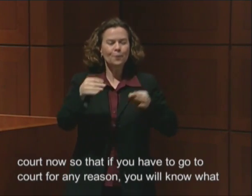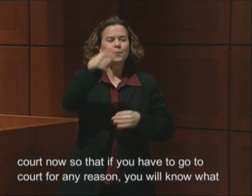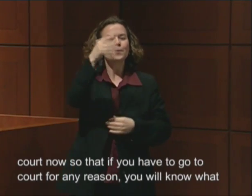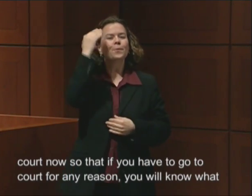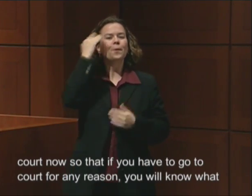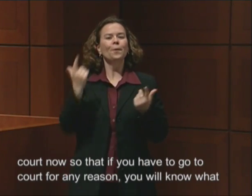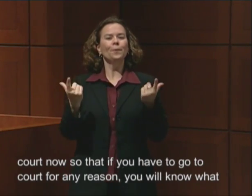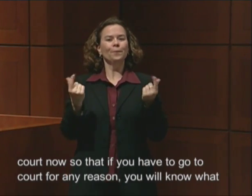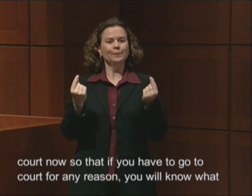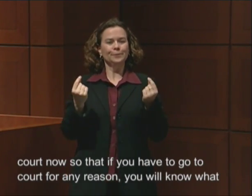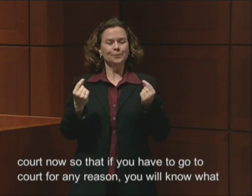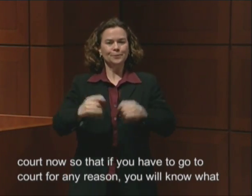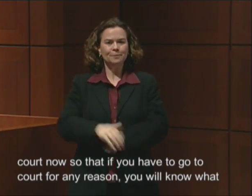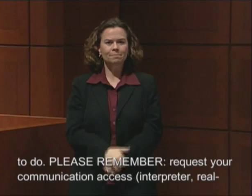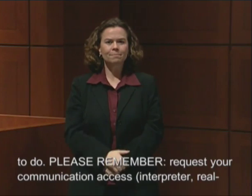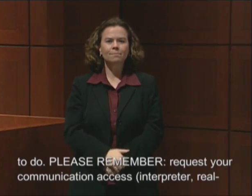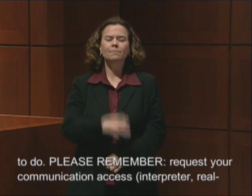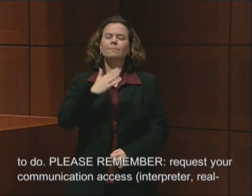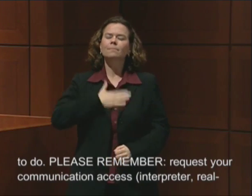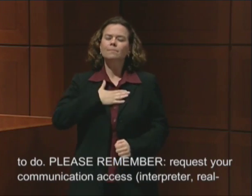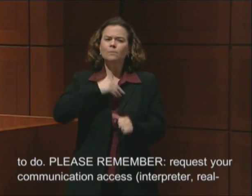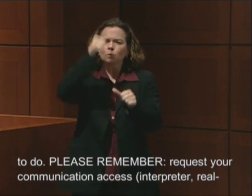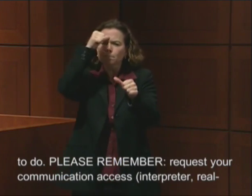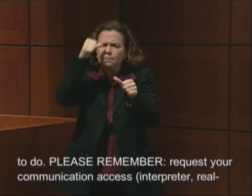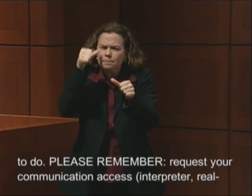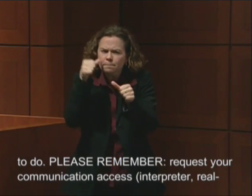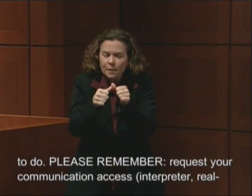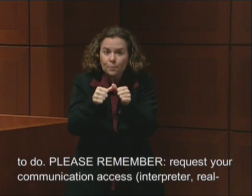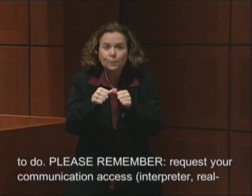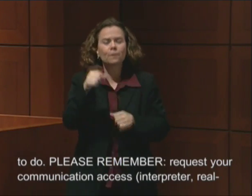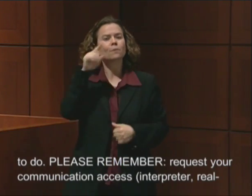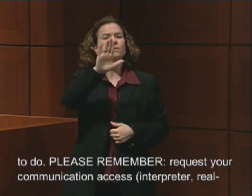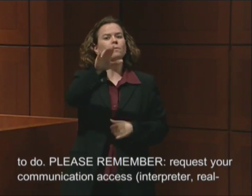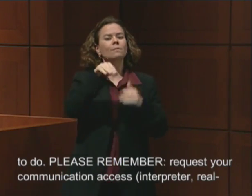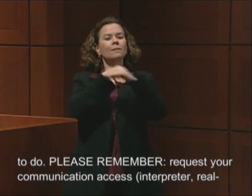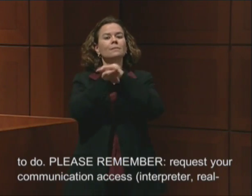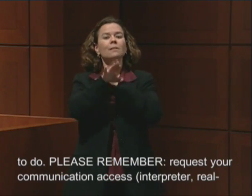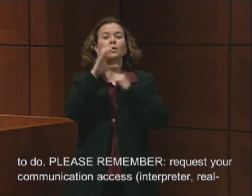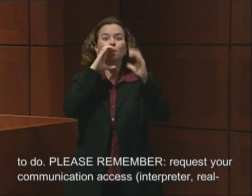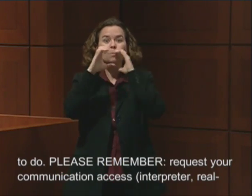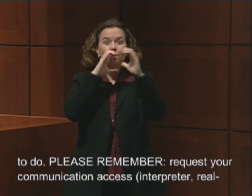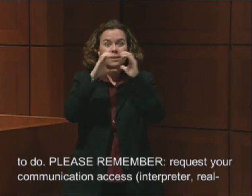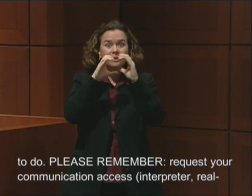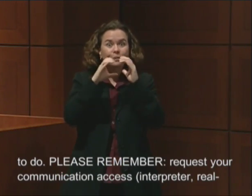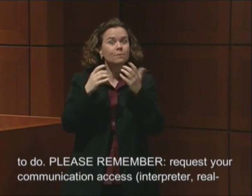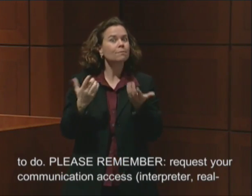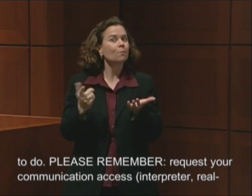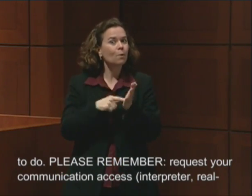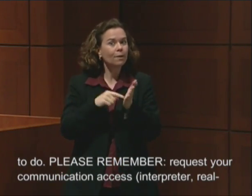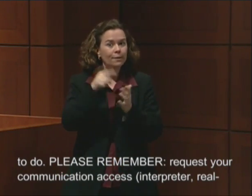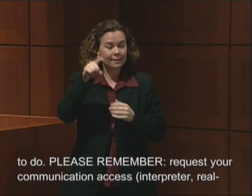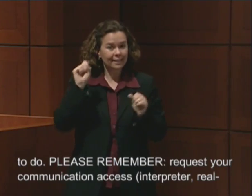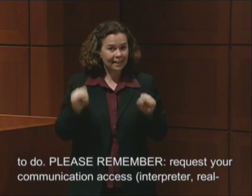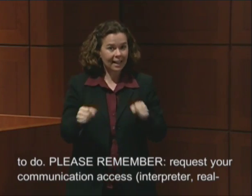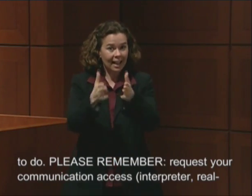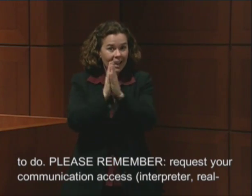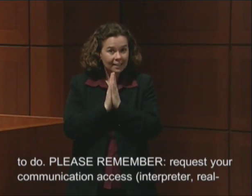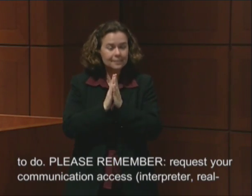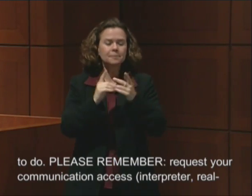reason, you will know what to do. Please remember, request your communication access. Interpreter,